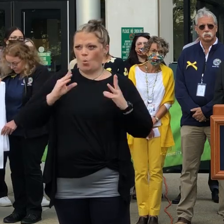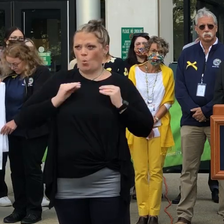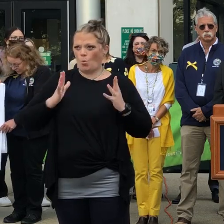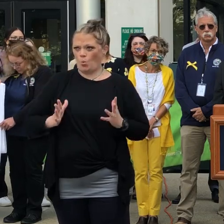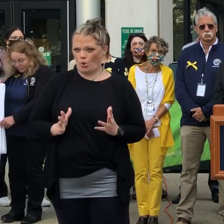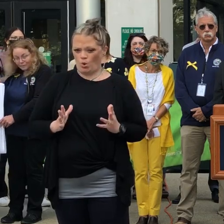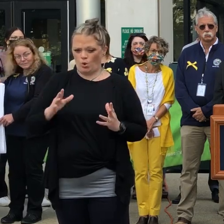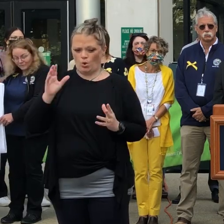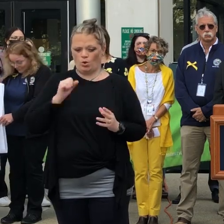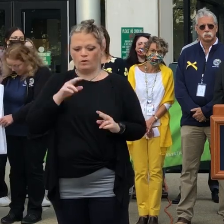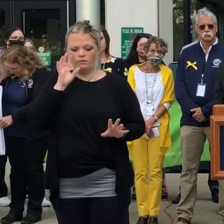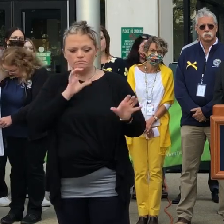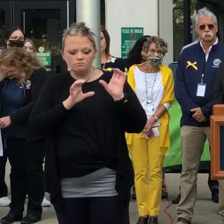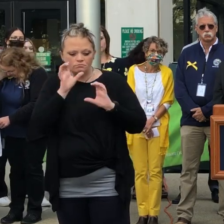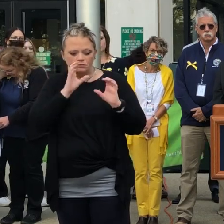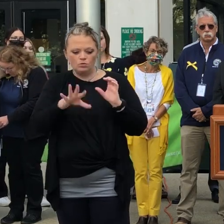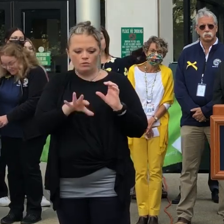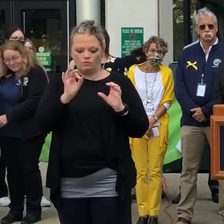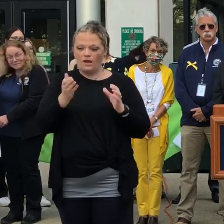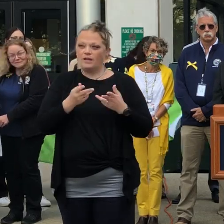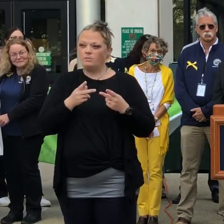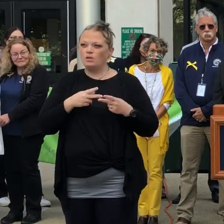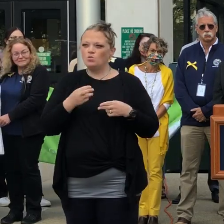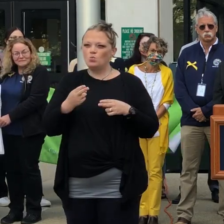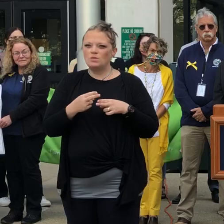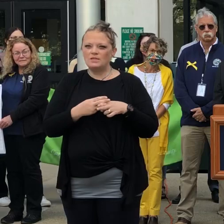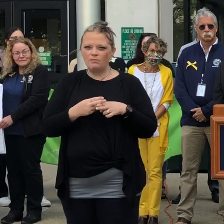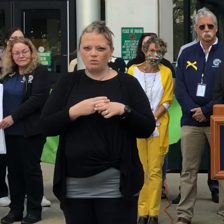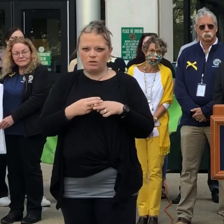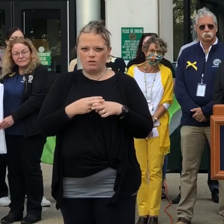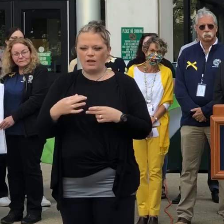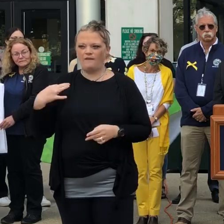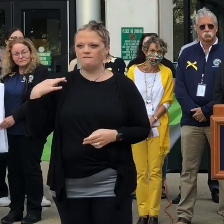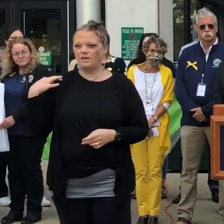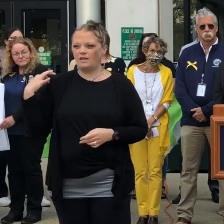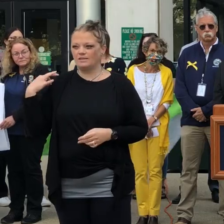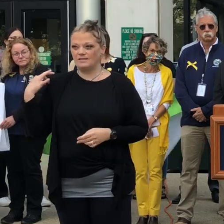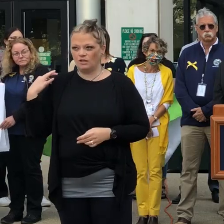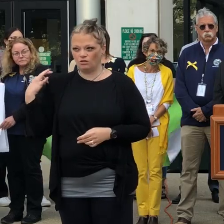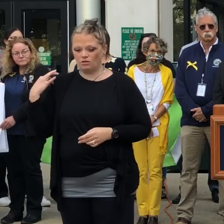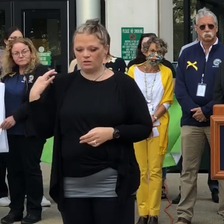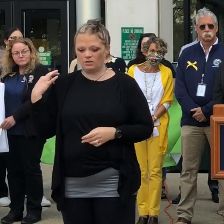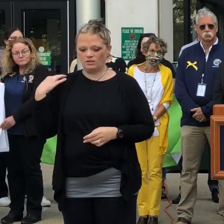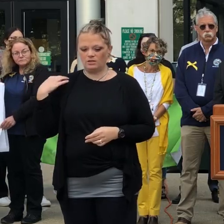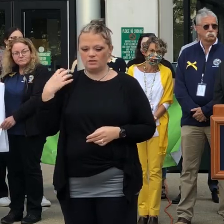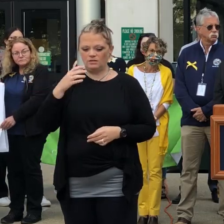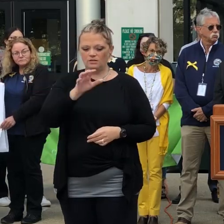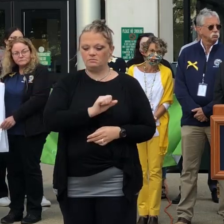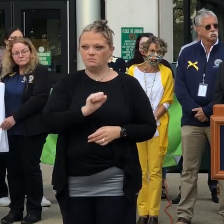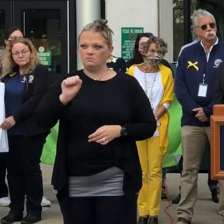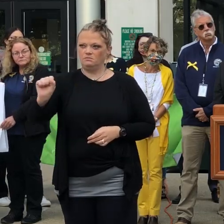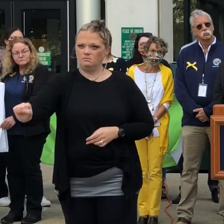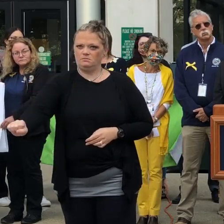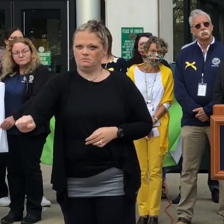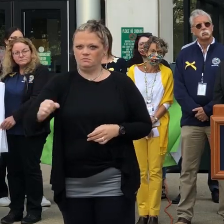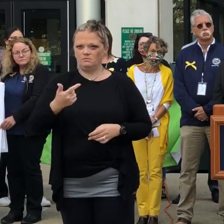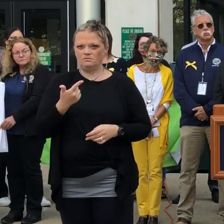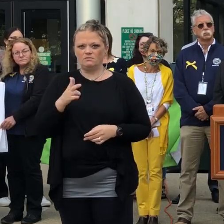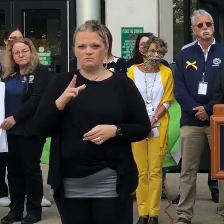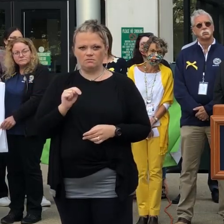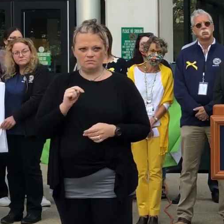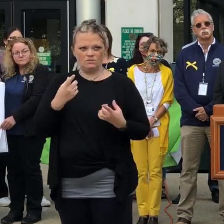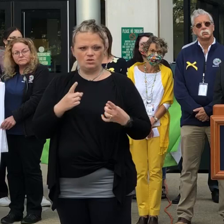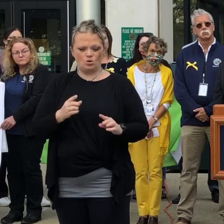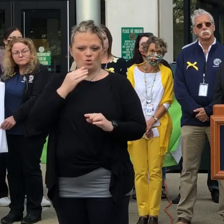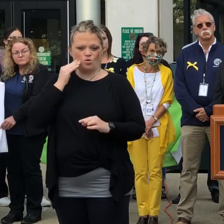to find a place to temporarily and voluntarily remove their firearm from the home during the time of